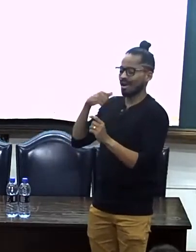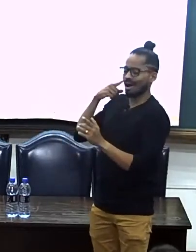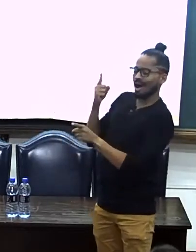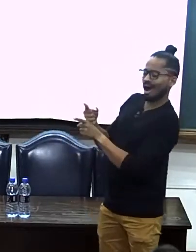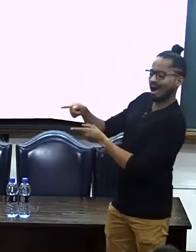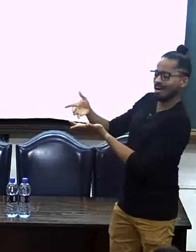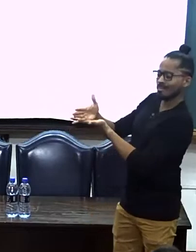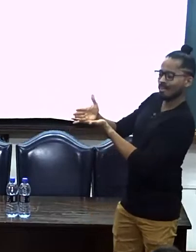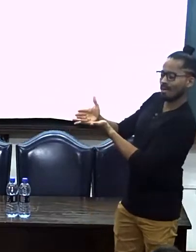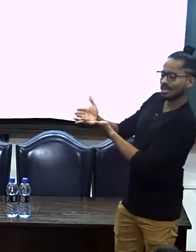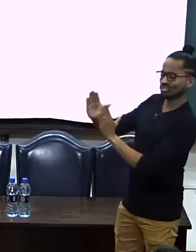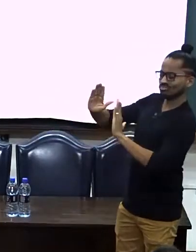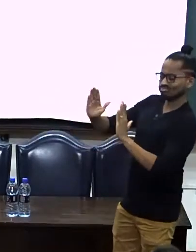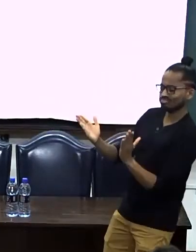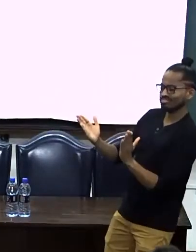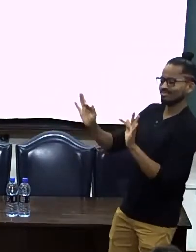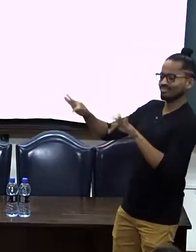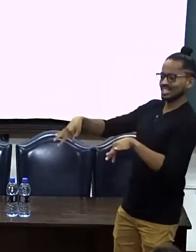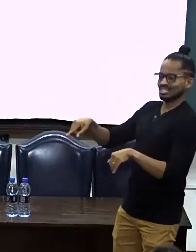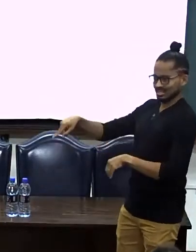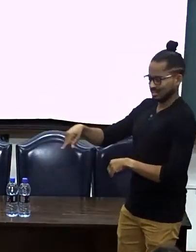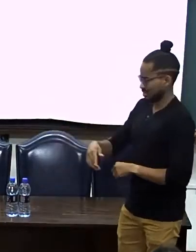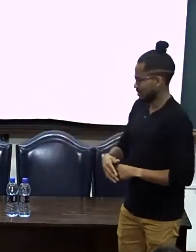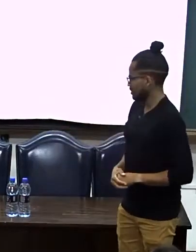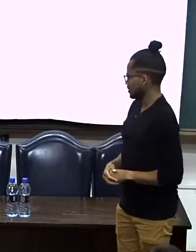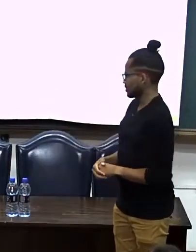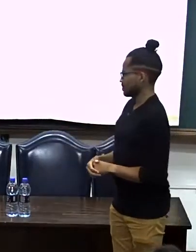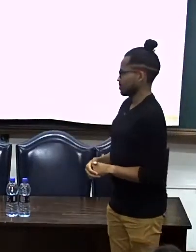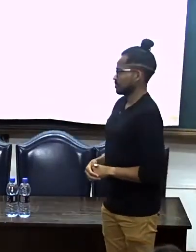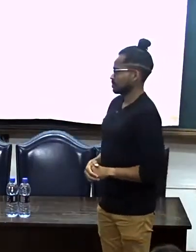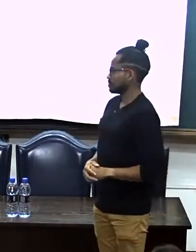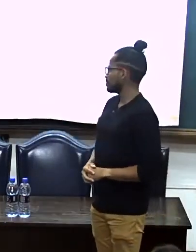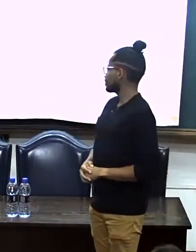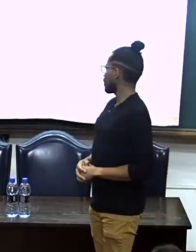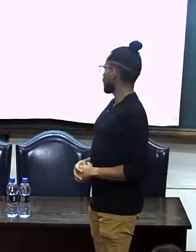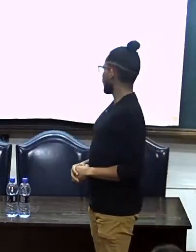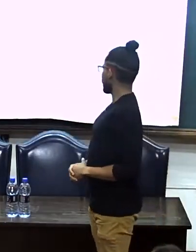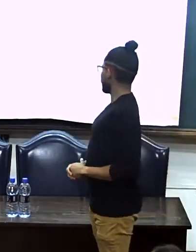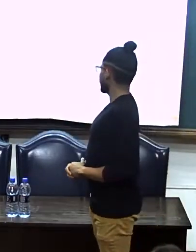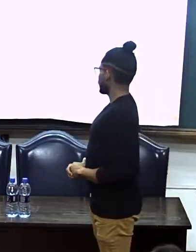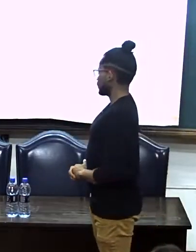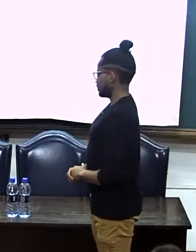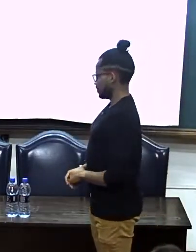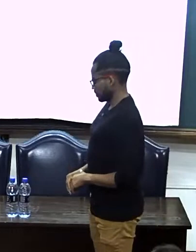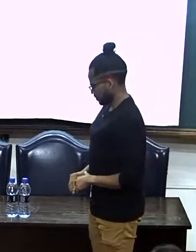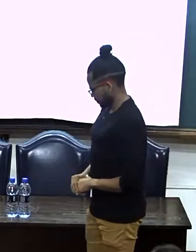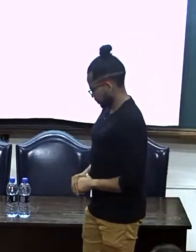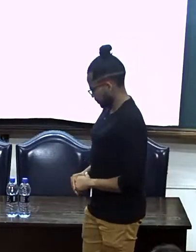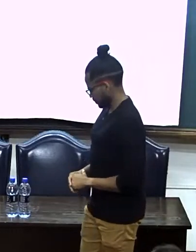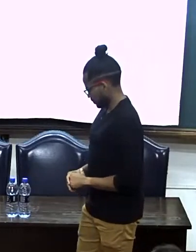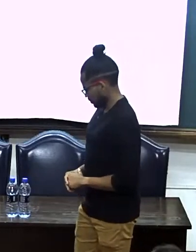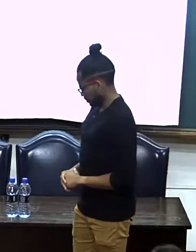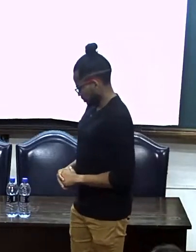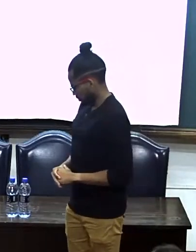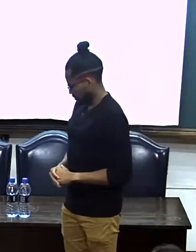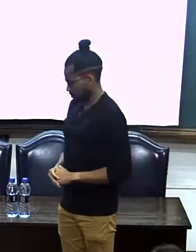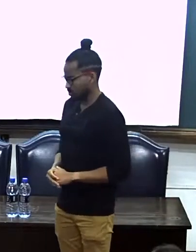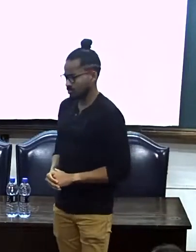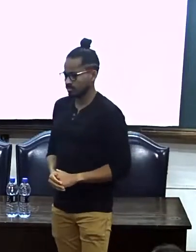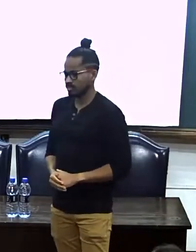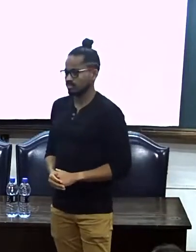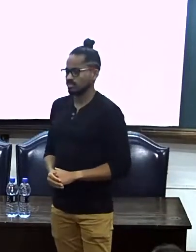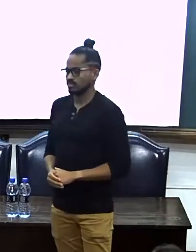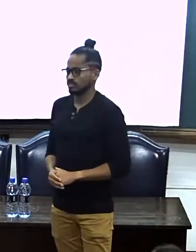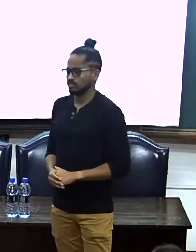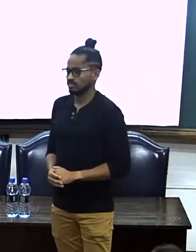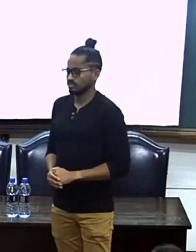are. A questão é que o quarto ponto toca no fato de que, se a gente sabe quanto a